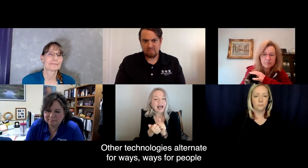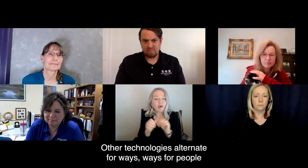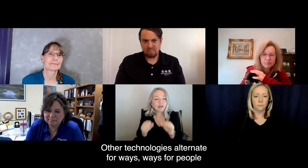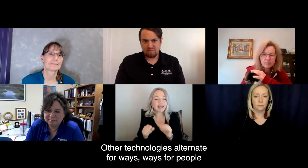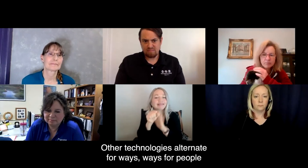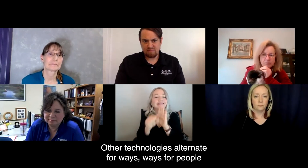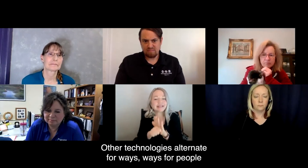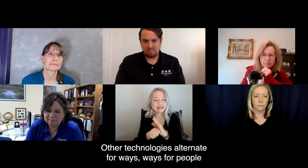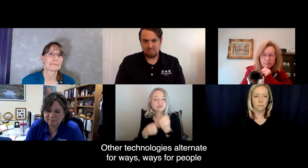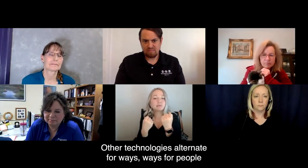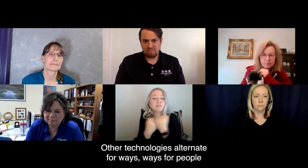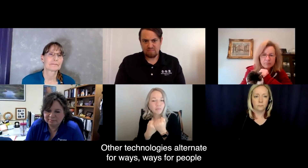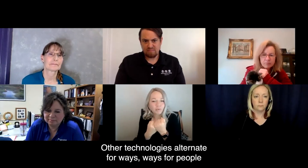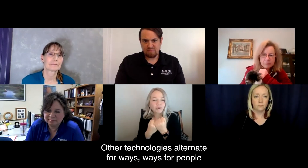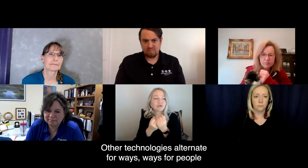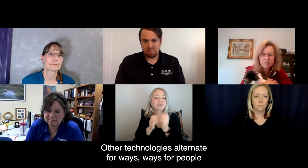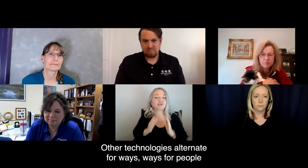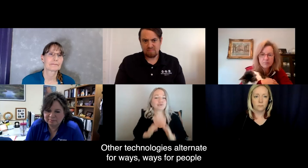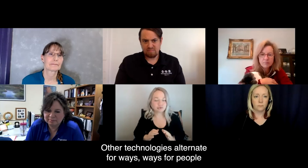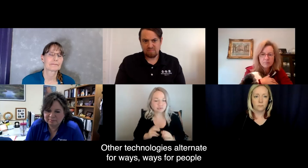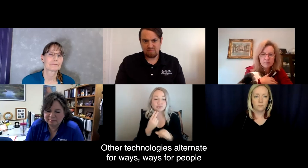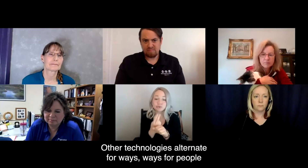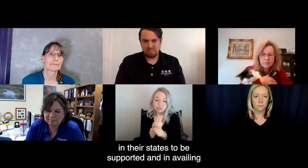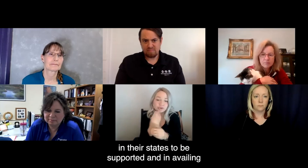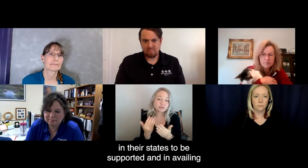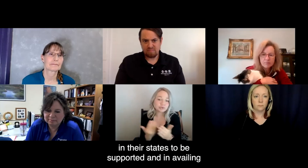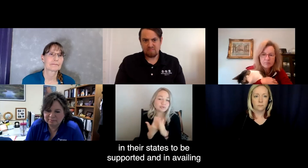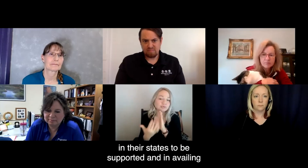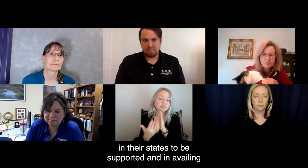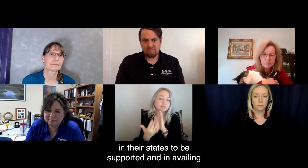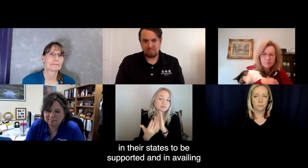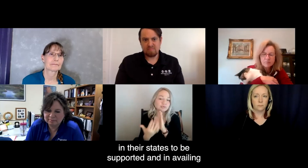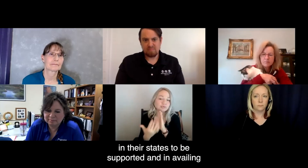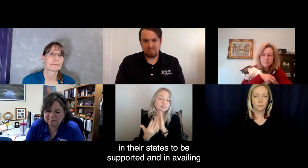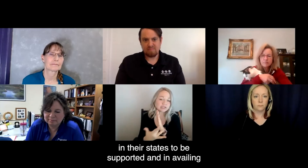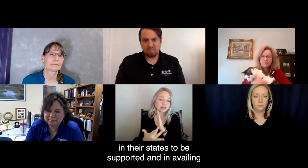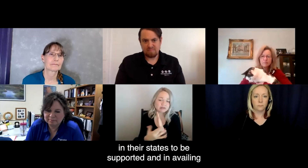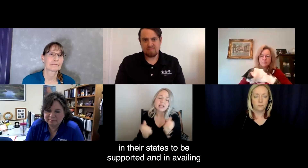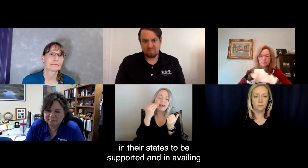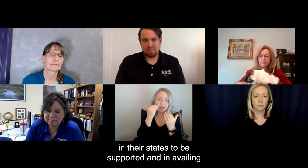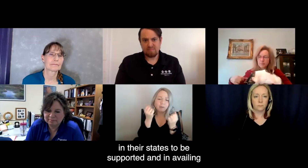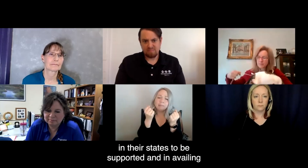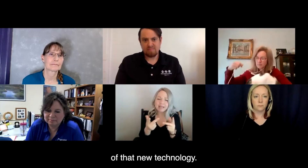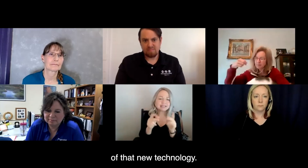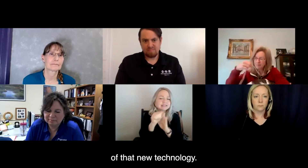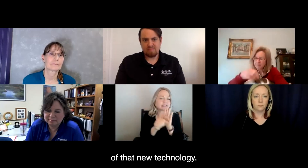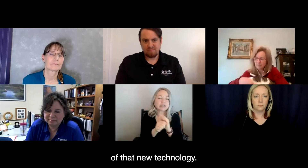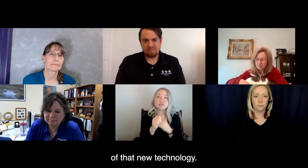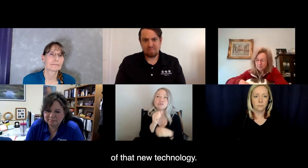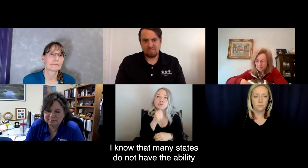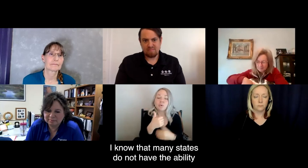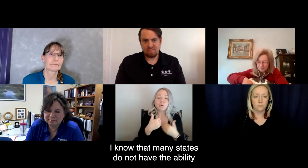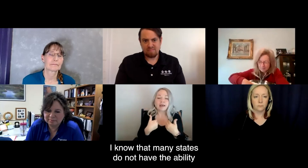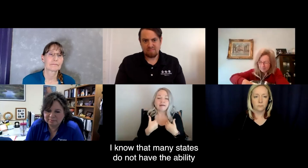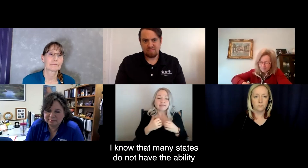other technologies, alternates for ways for people in their states to be supported and in availing of that new